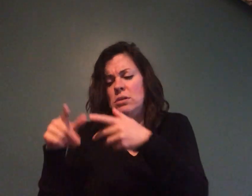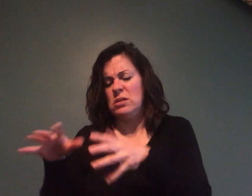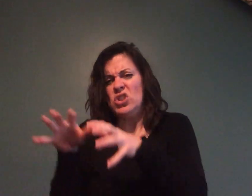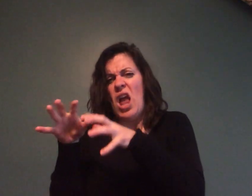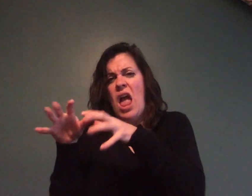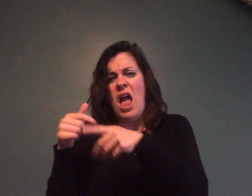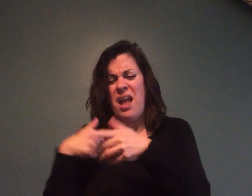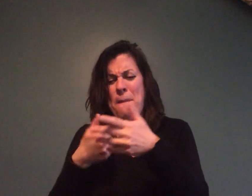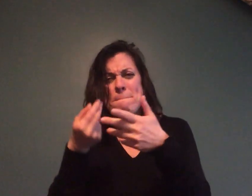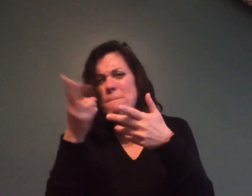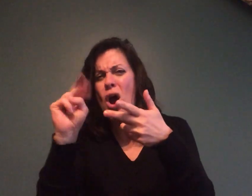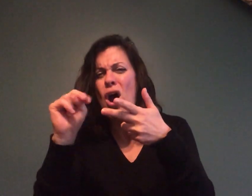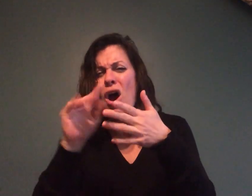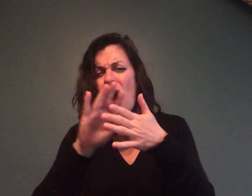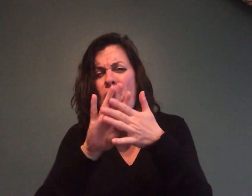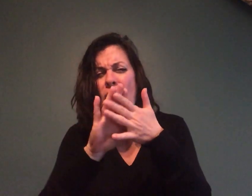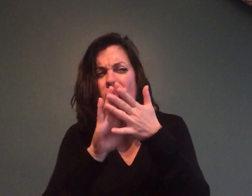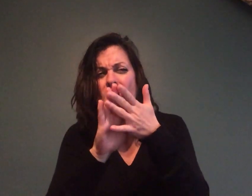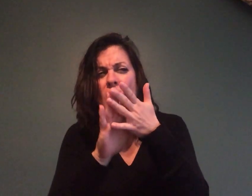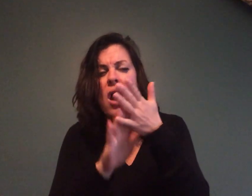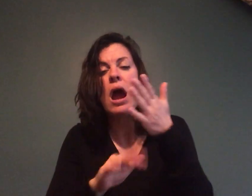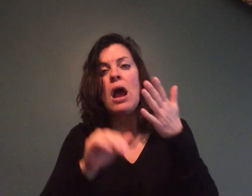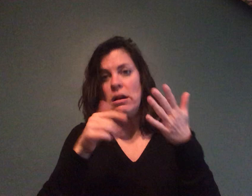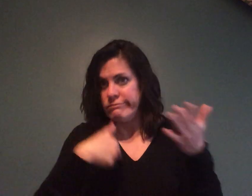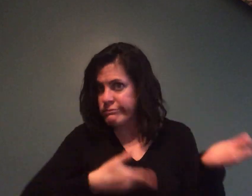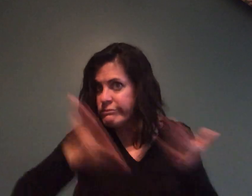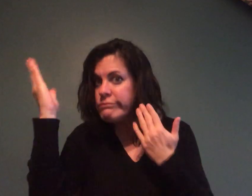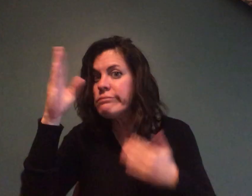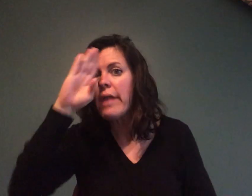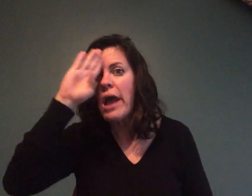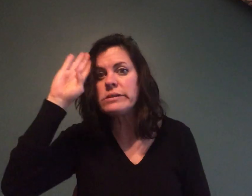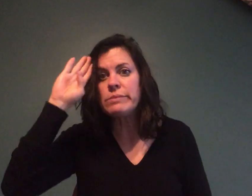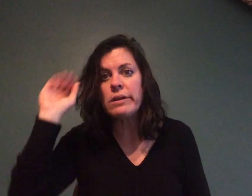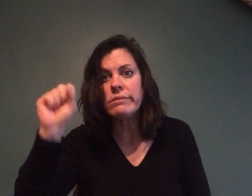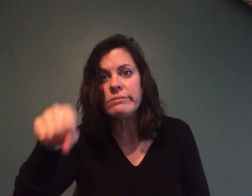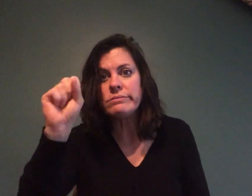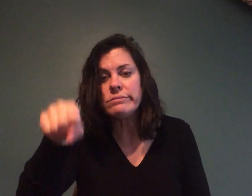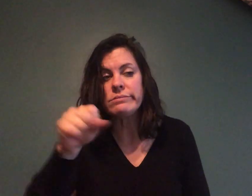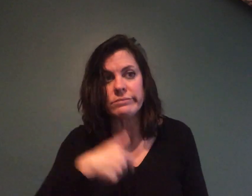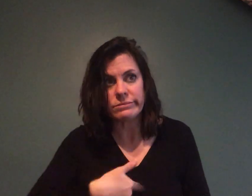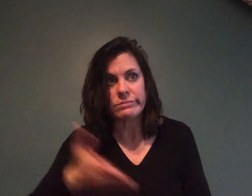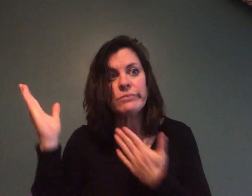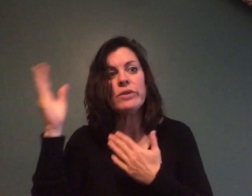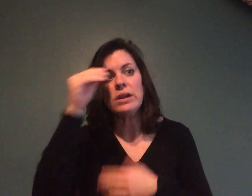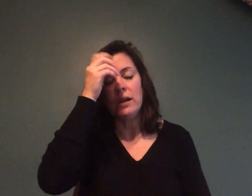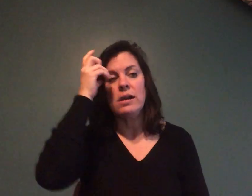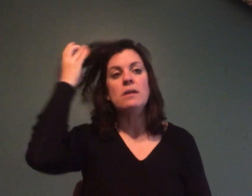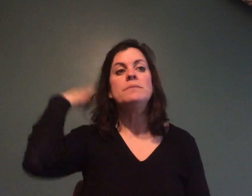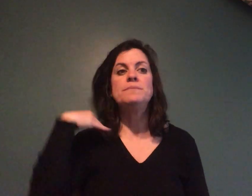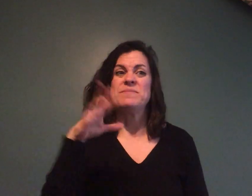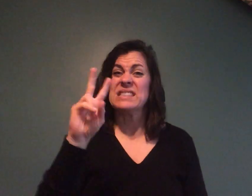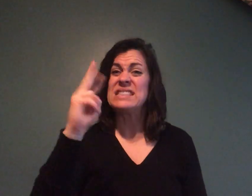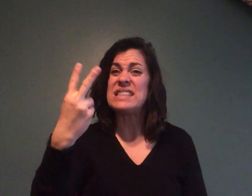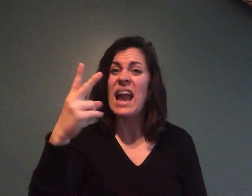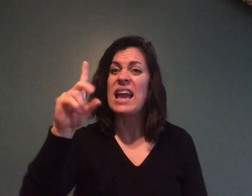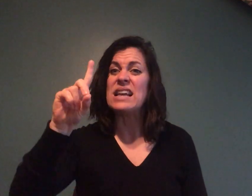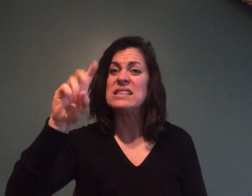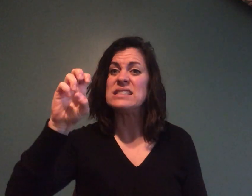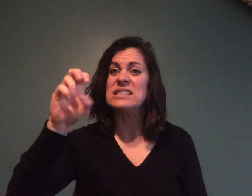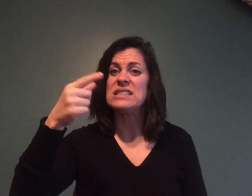out. Okay? Those of you not familiar with second degree, it's a little more than what you get if you just touch something